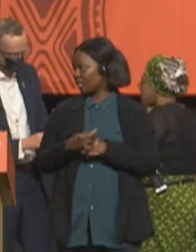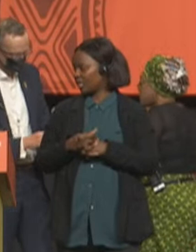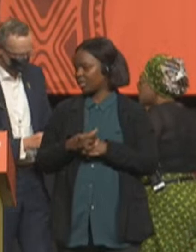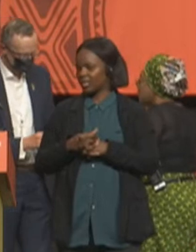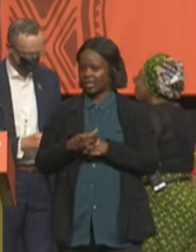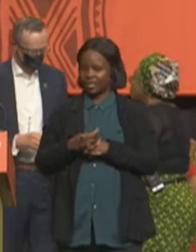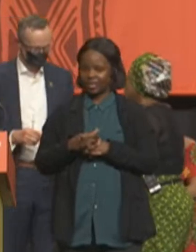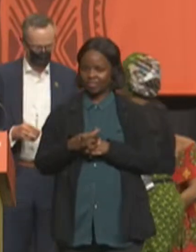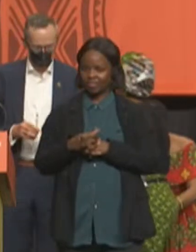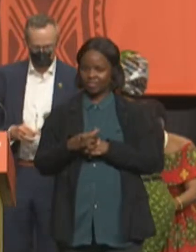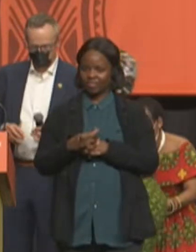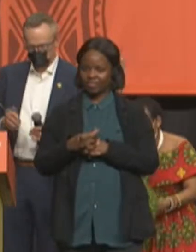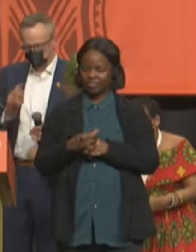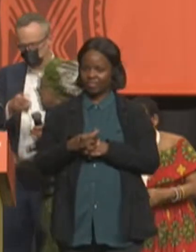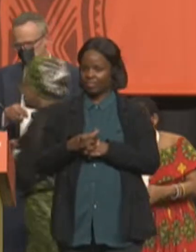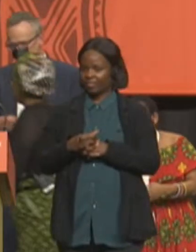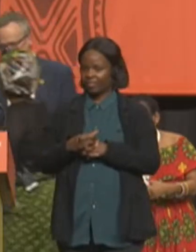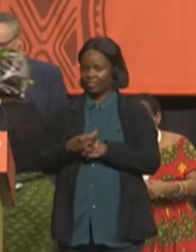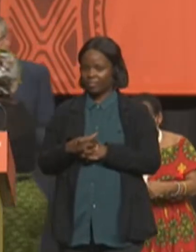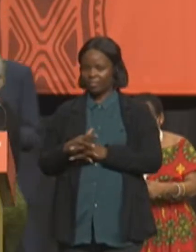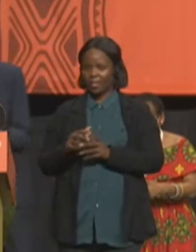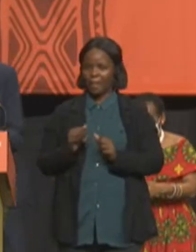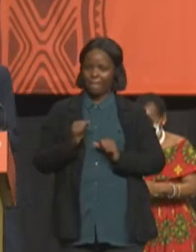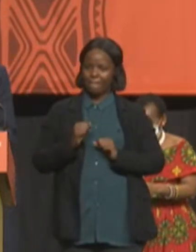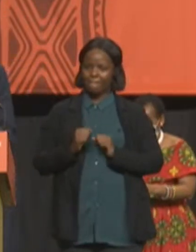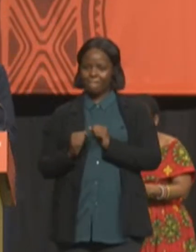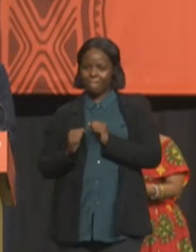Okay, yeah, that's what we actually getting that.